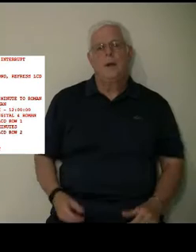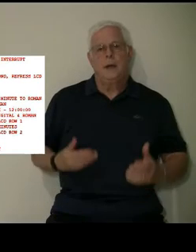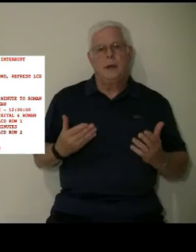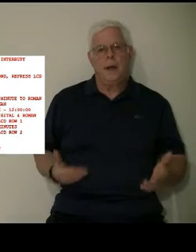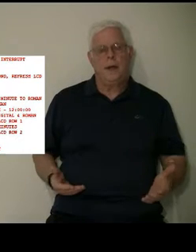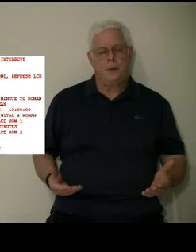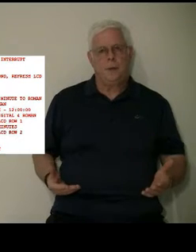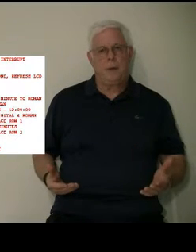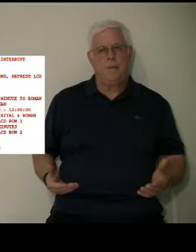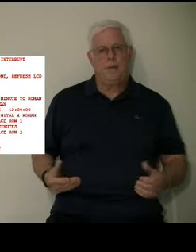Now that we've